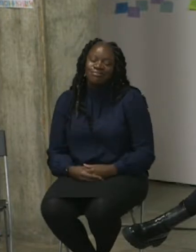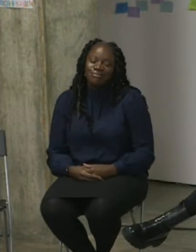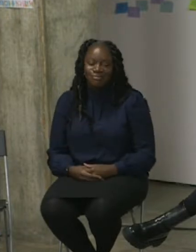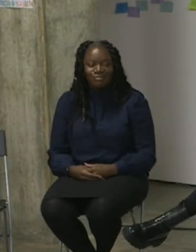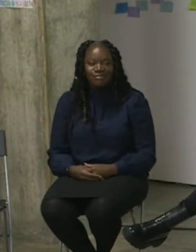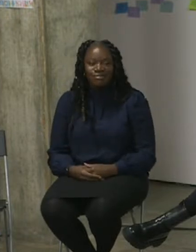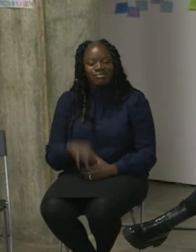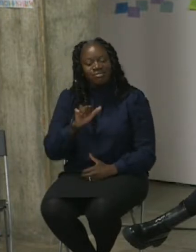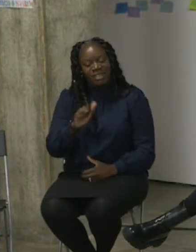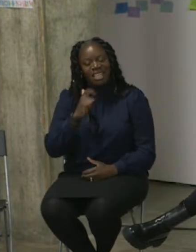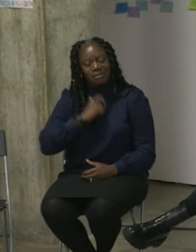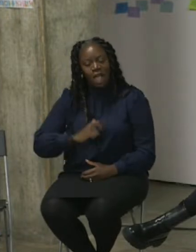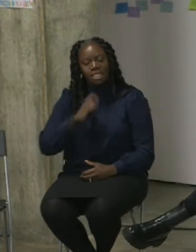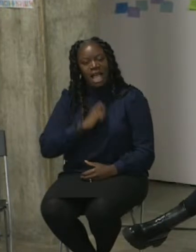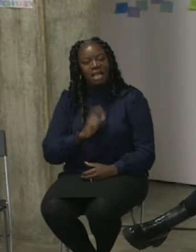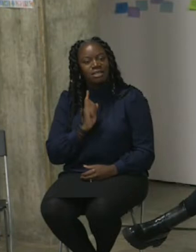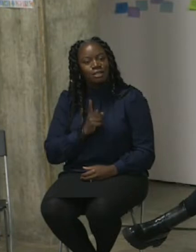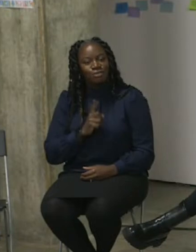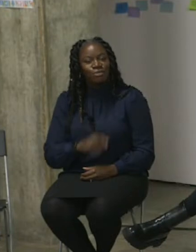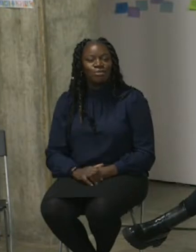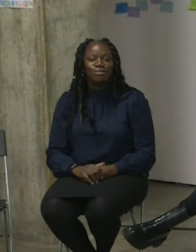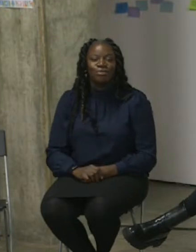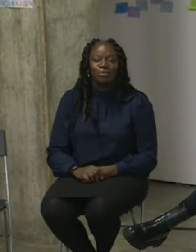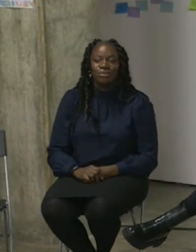That was the sort of person he was.